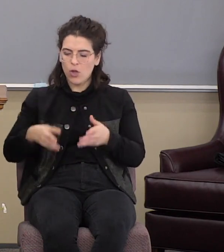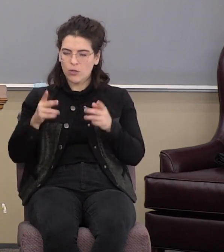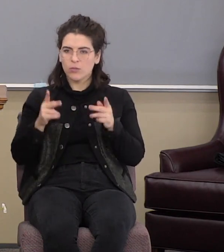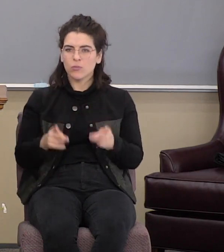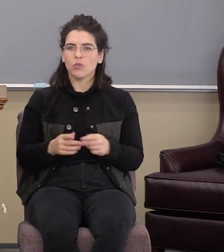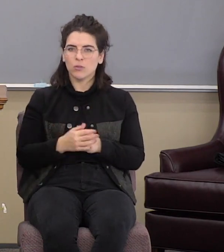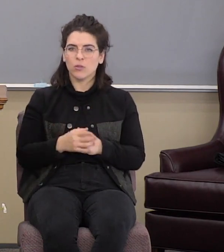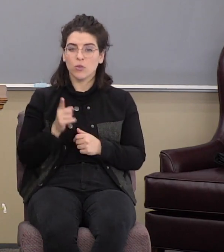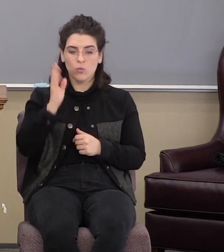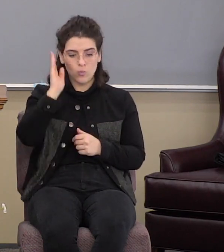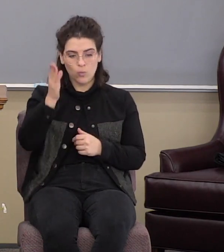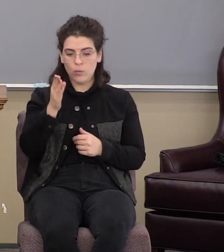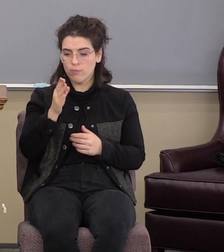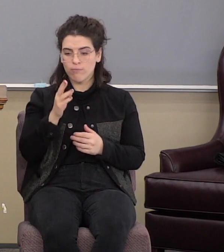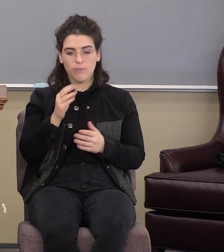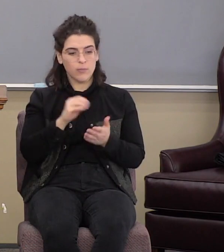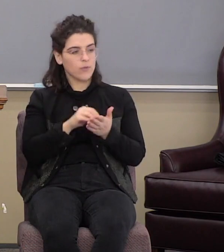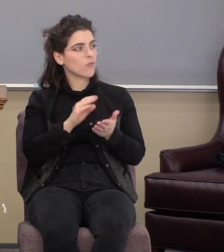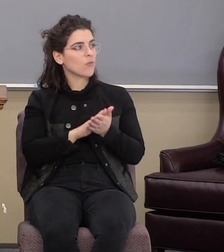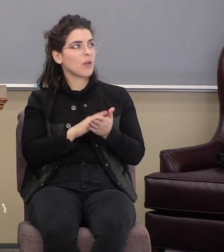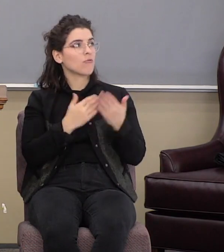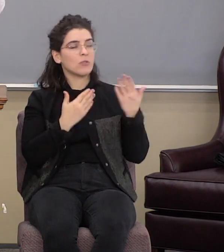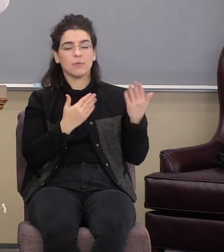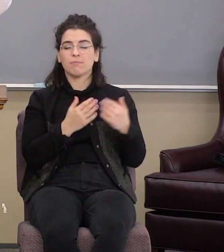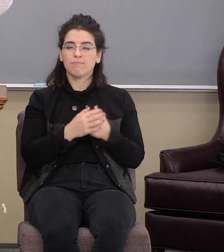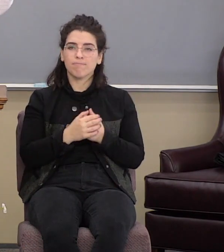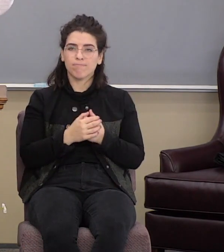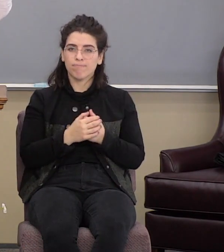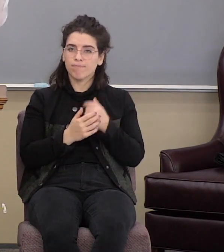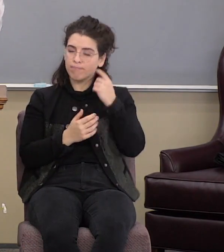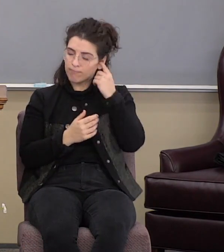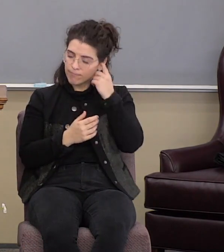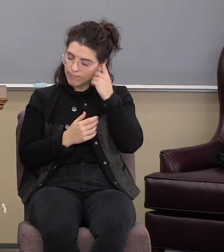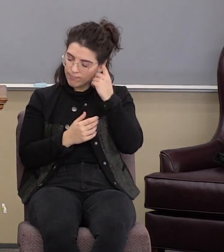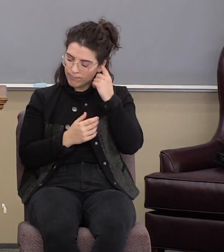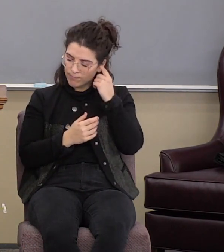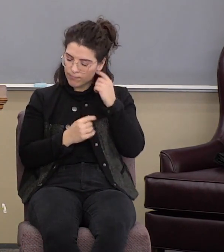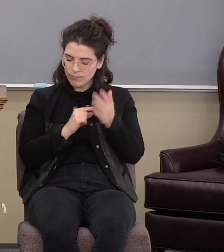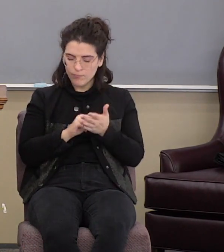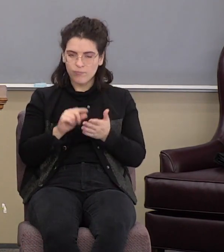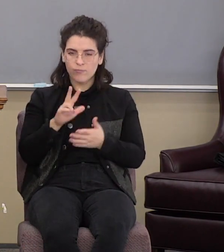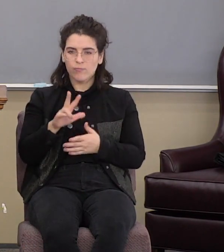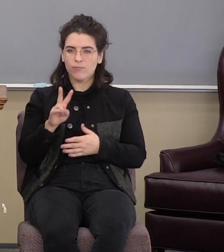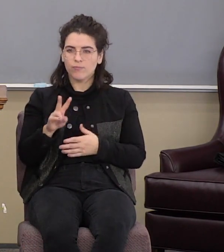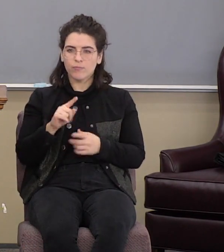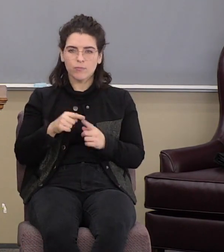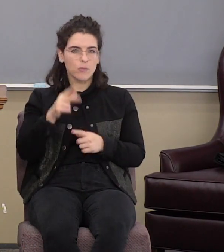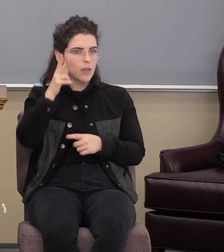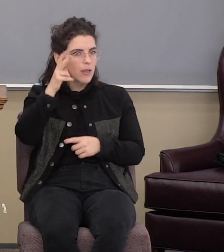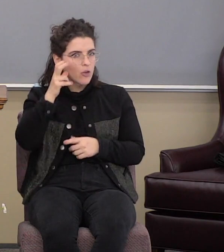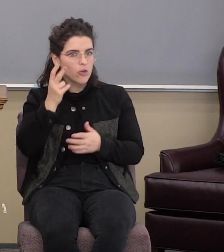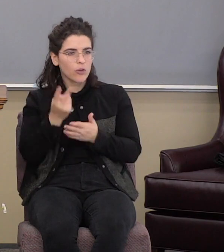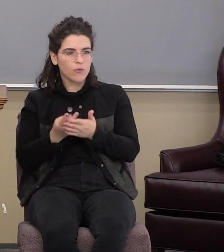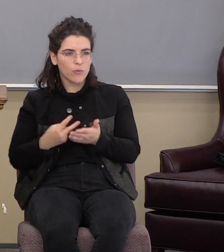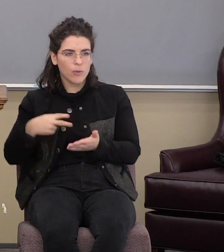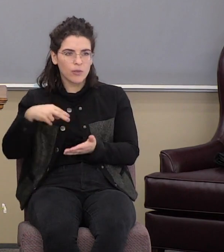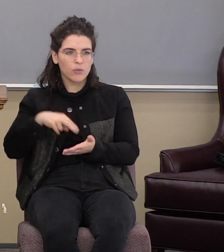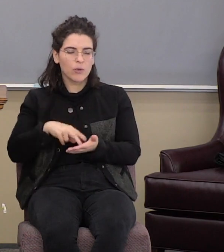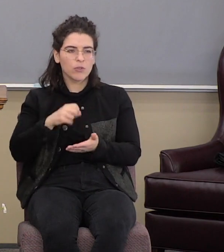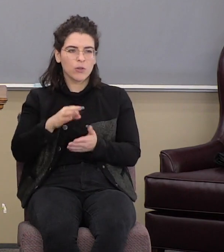You're going to give account to me, pal. Now look at verse 32. And when they heard of the resurrection of the